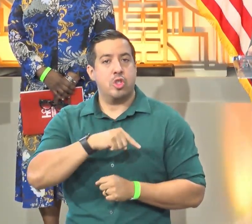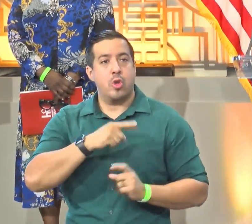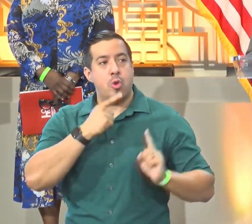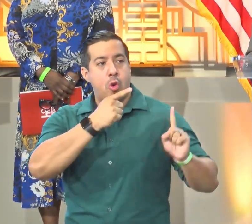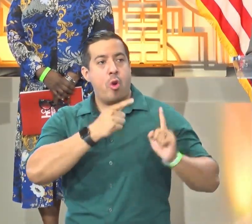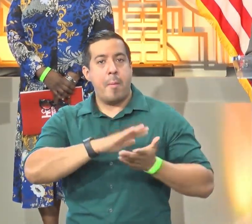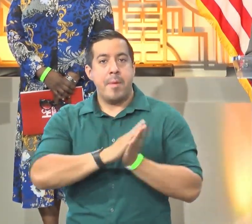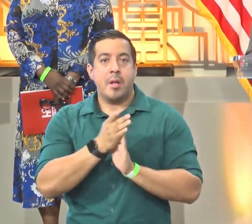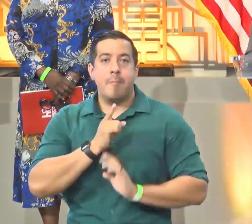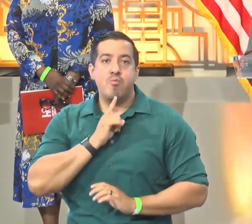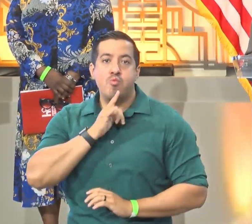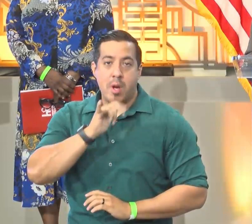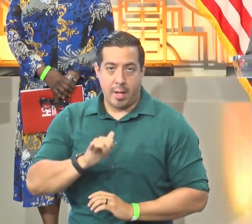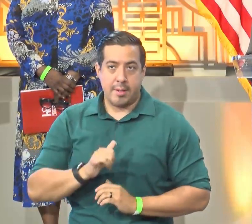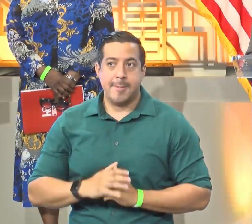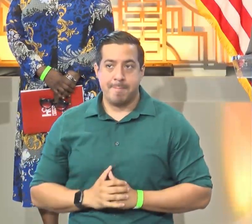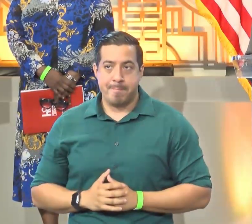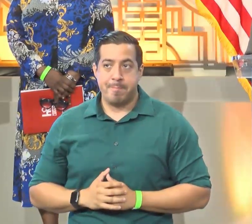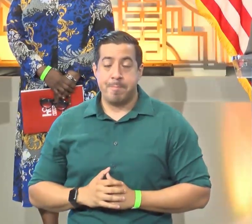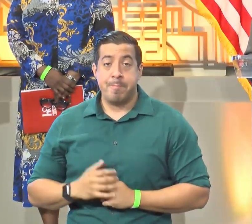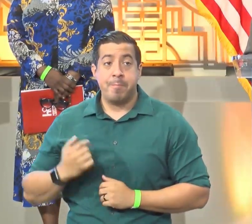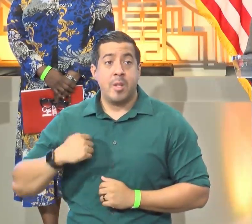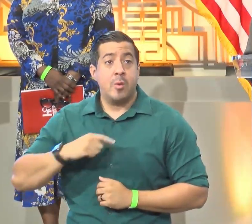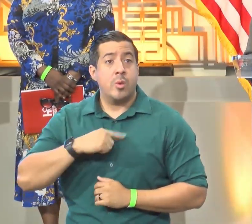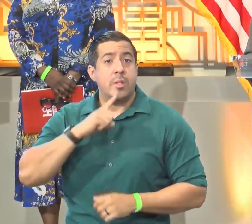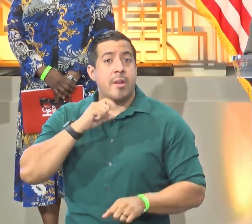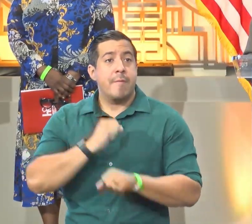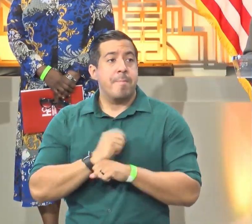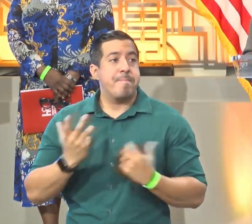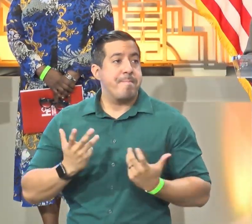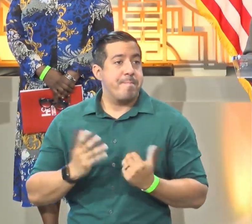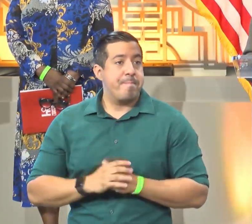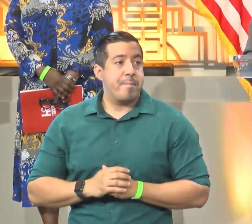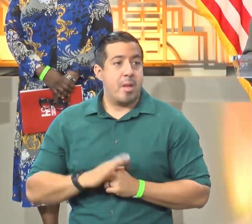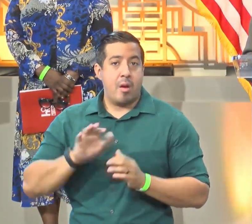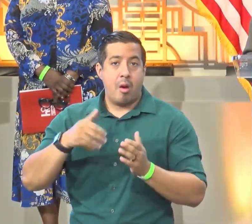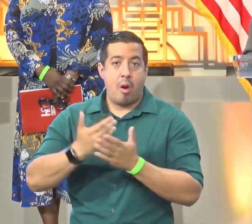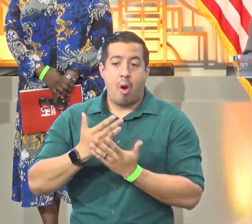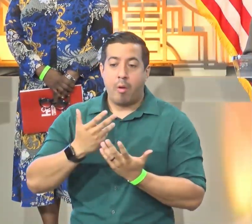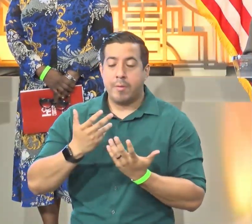a reality. We are committed to convening all